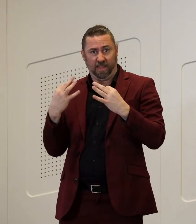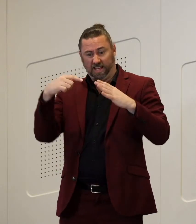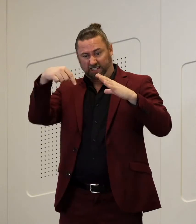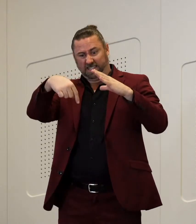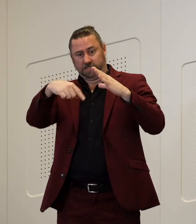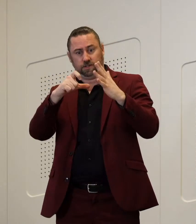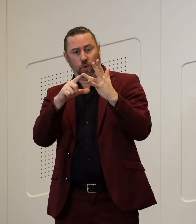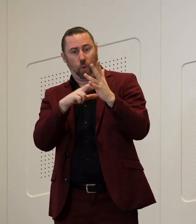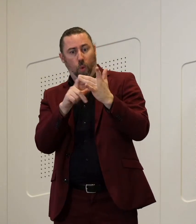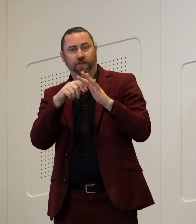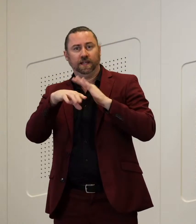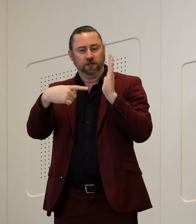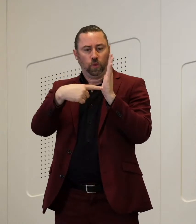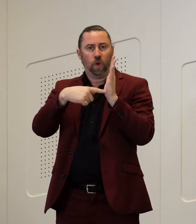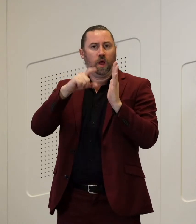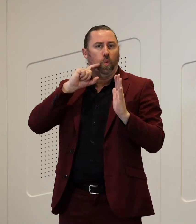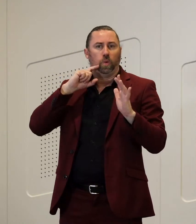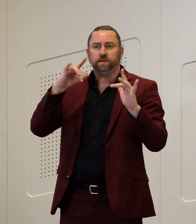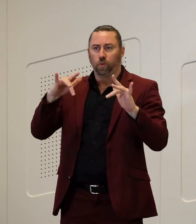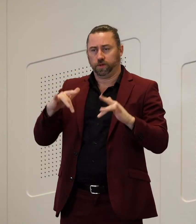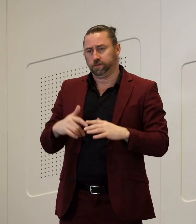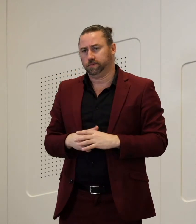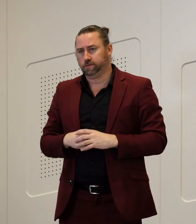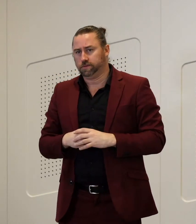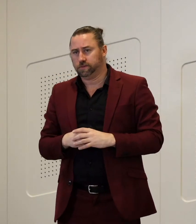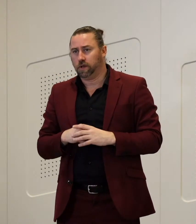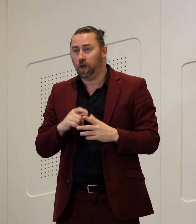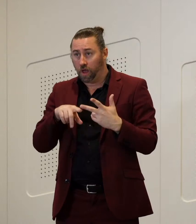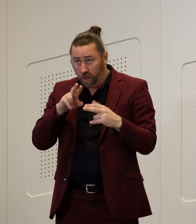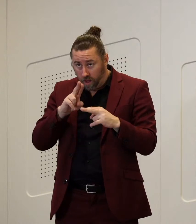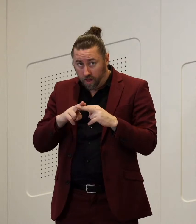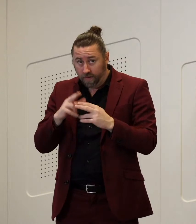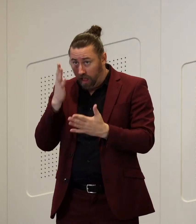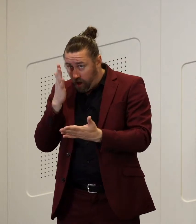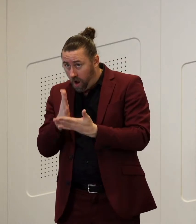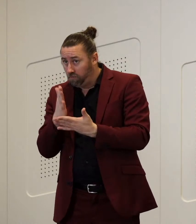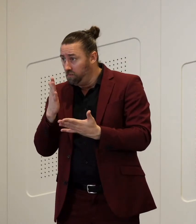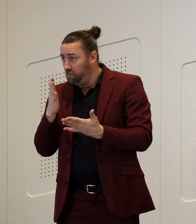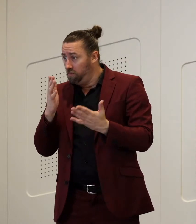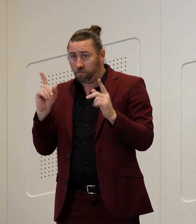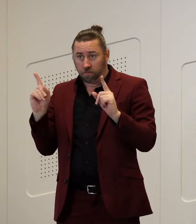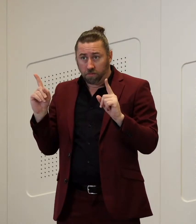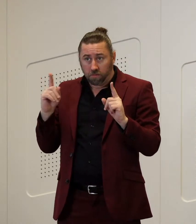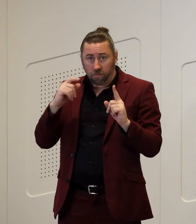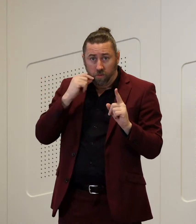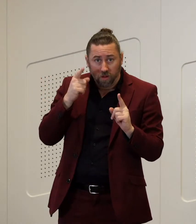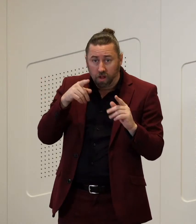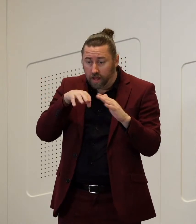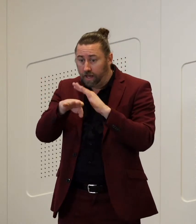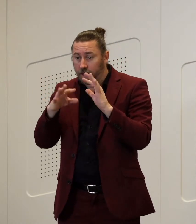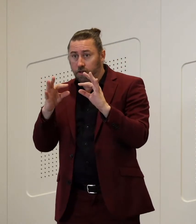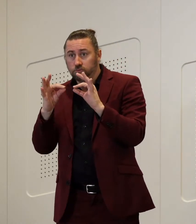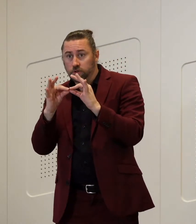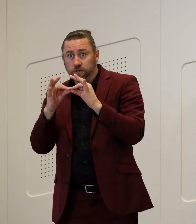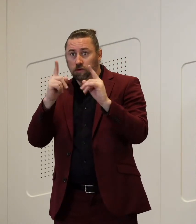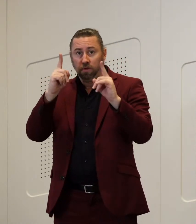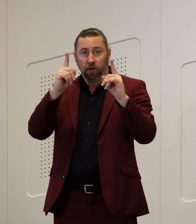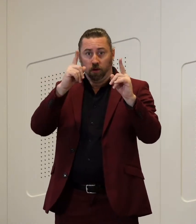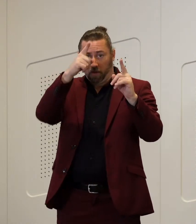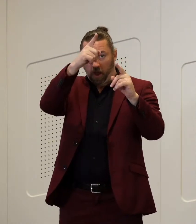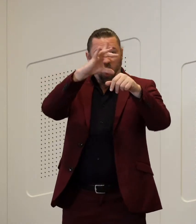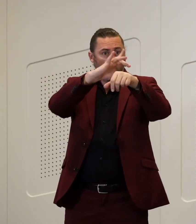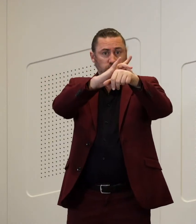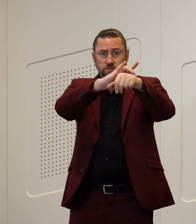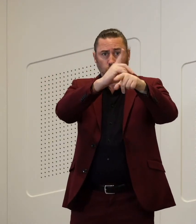test positive for COVID in those areas, will they be flown to Brisbane? Is there Yes. capacity to take care of people in Longreach Hospital,